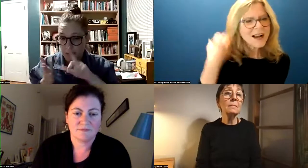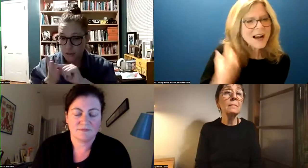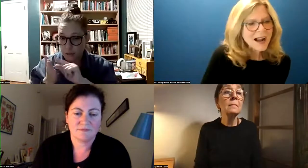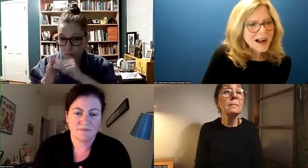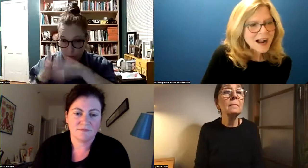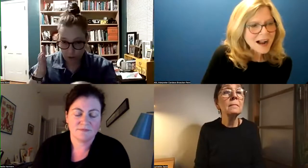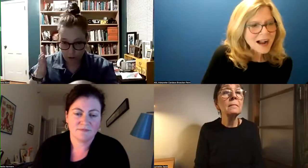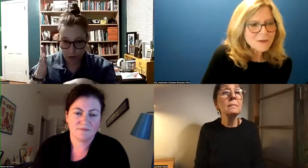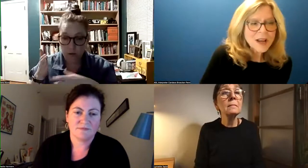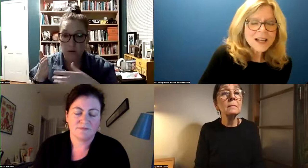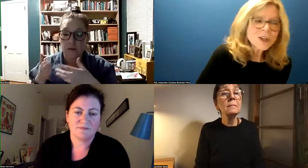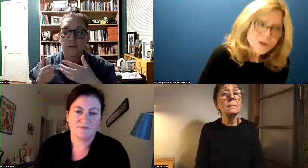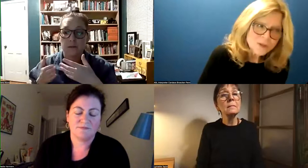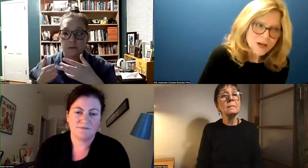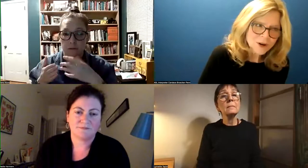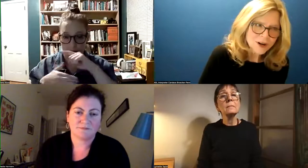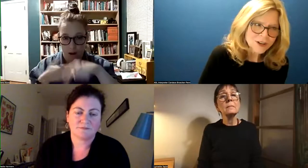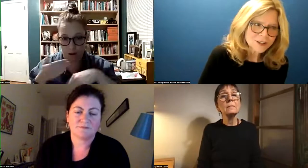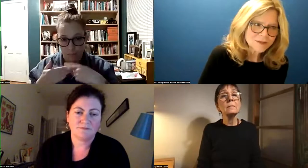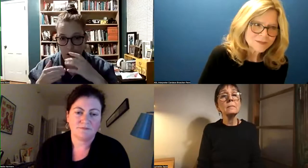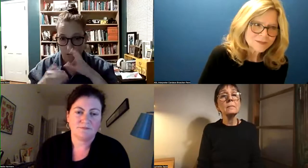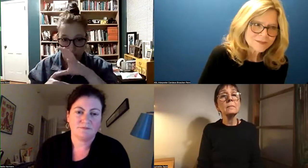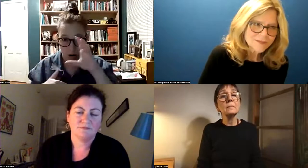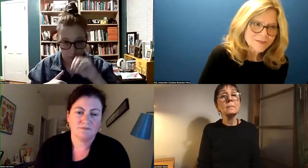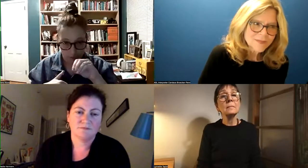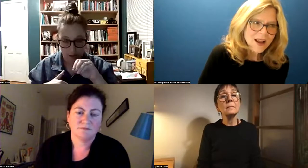because I read a newspaper article